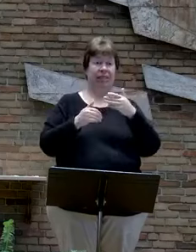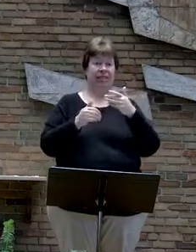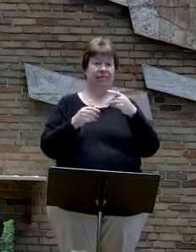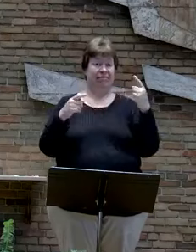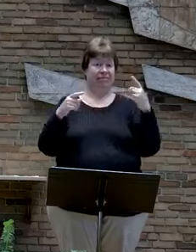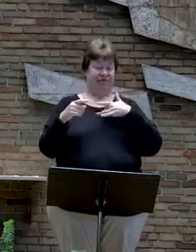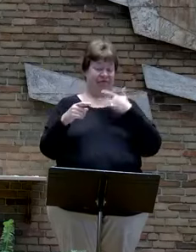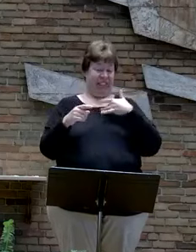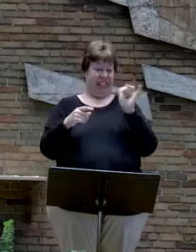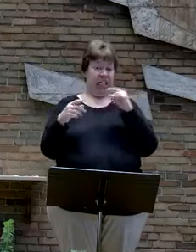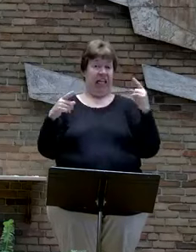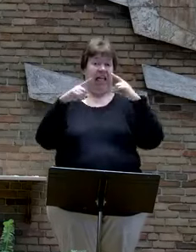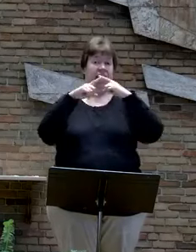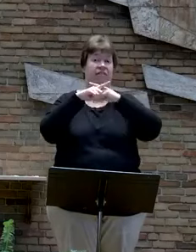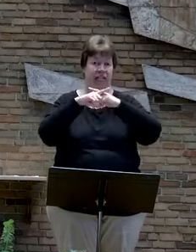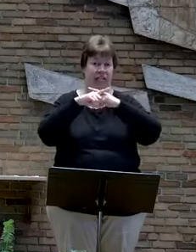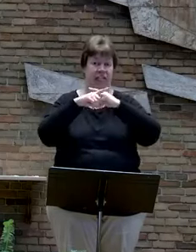conflict.